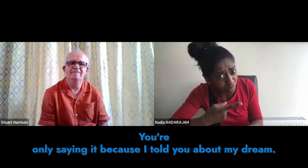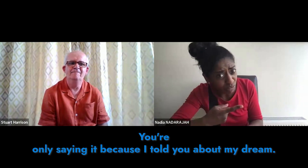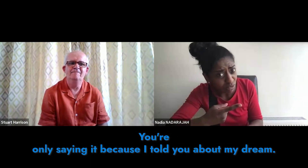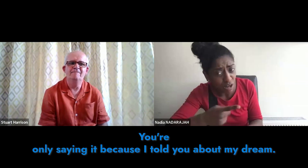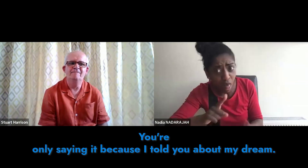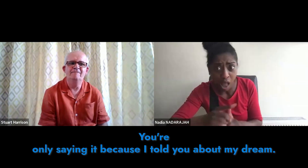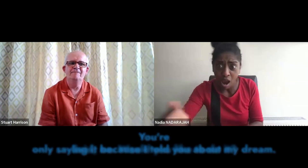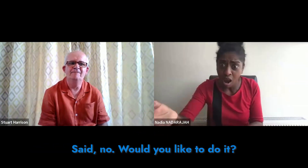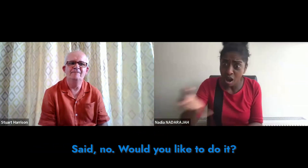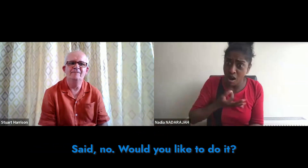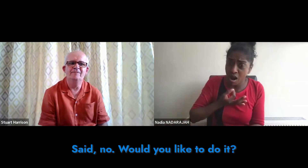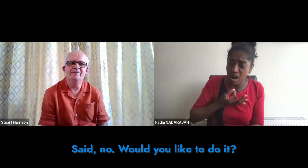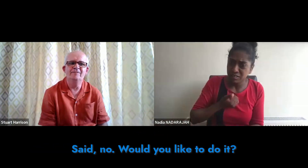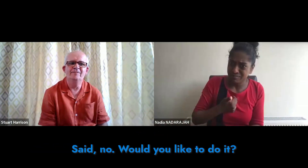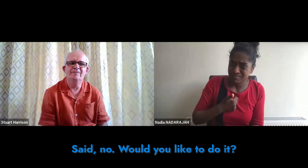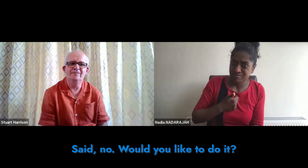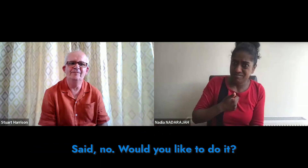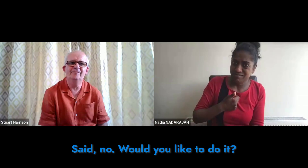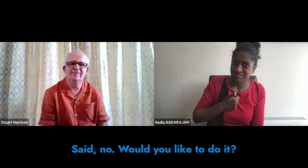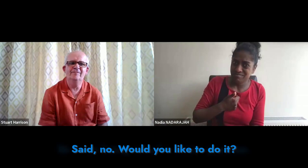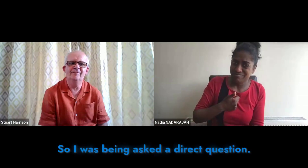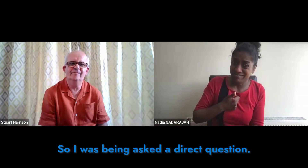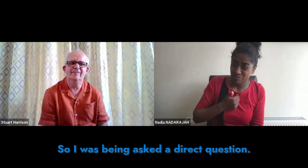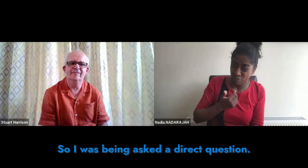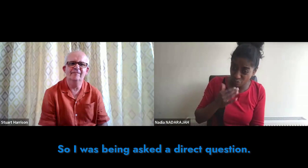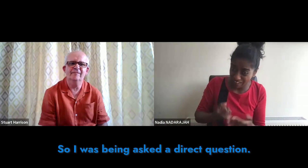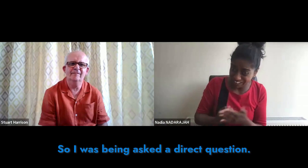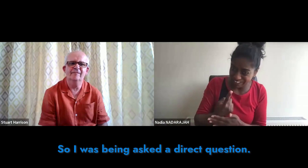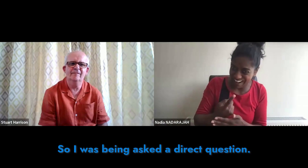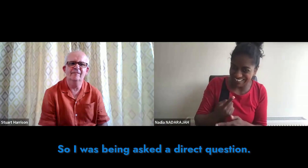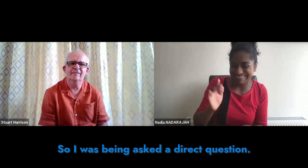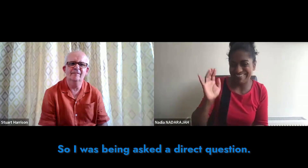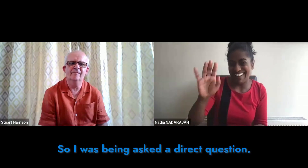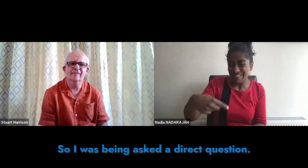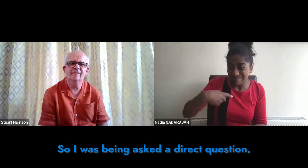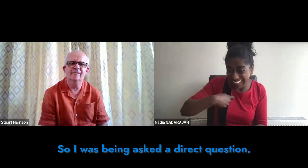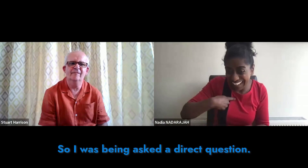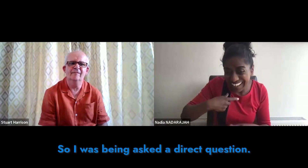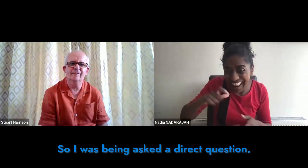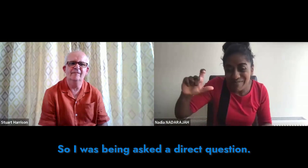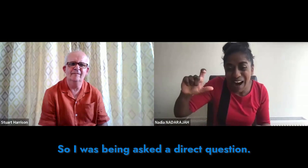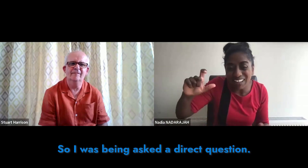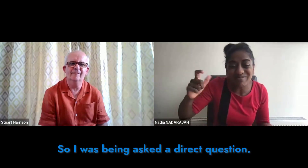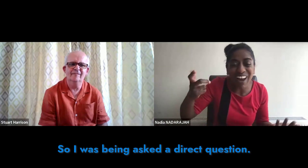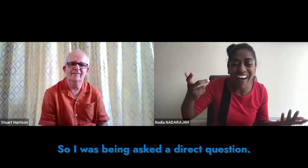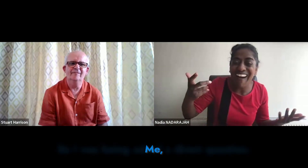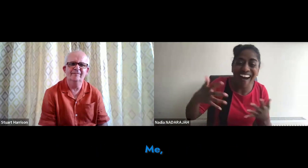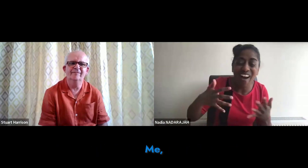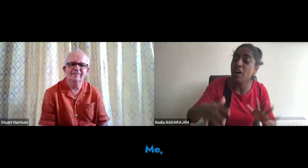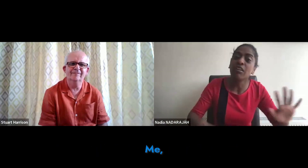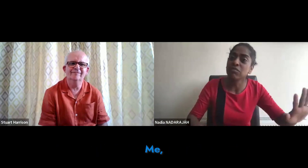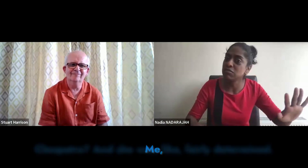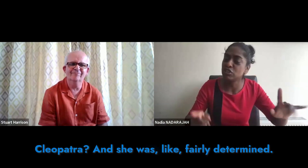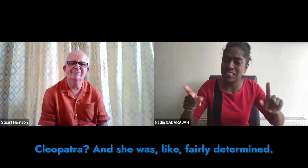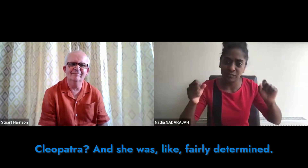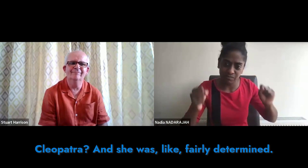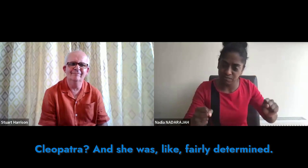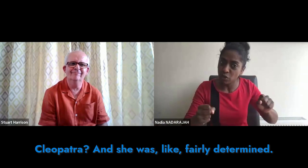because I told you about my dream. She said, no, would you like to? So I was being asked a direct question.